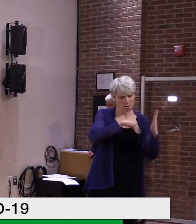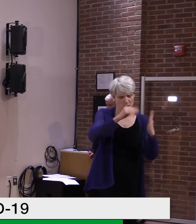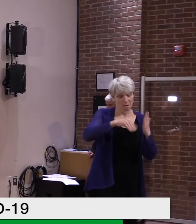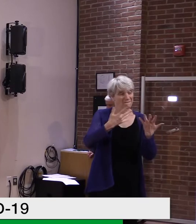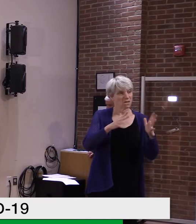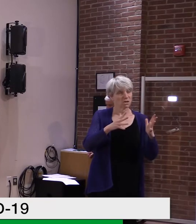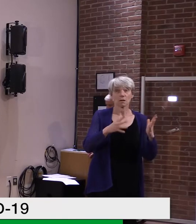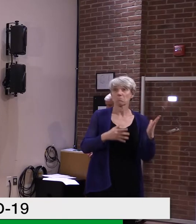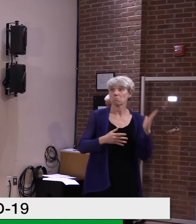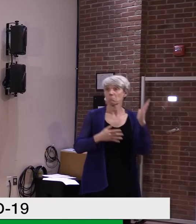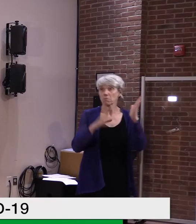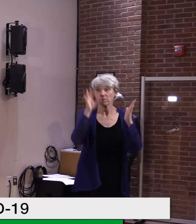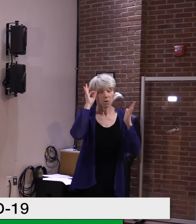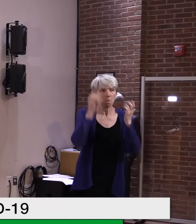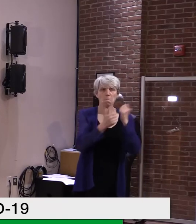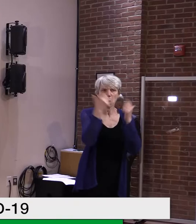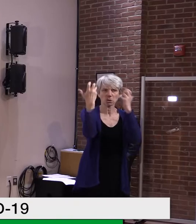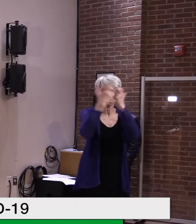federal requirement.